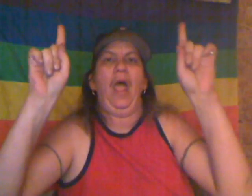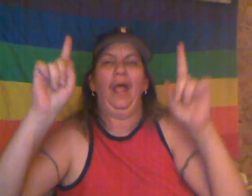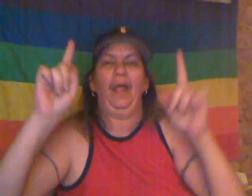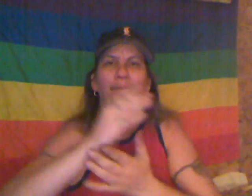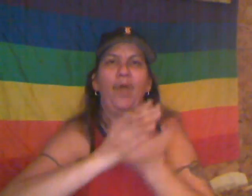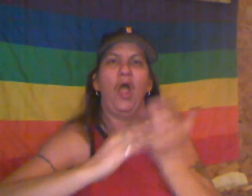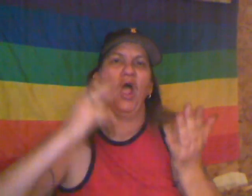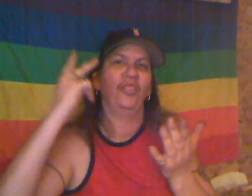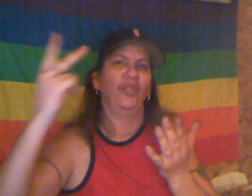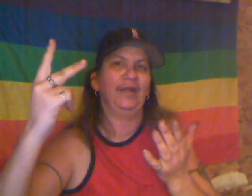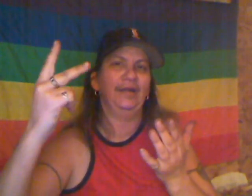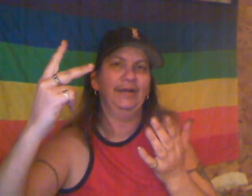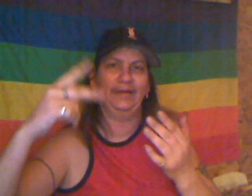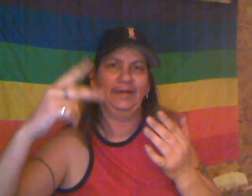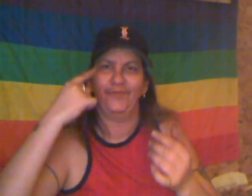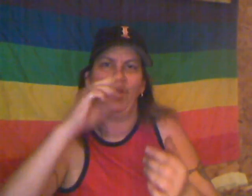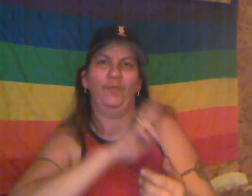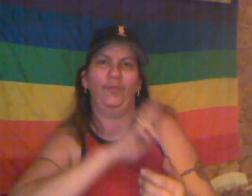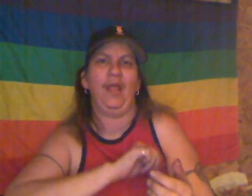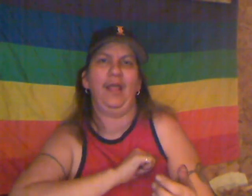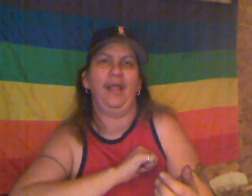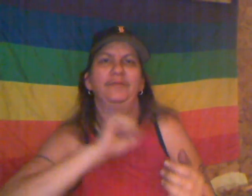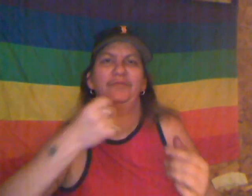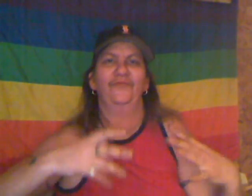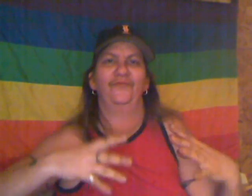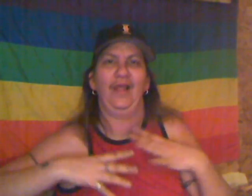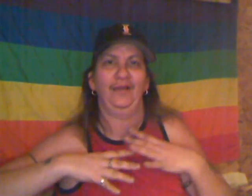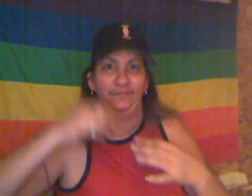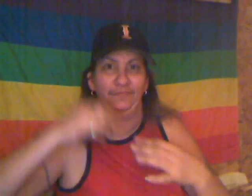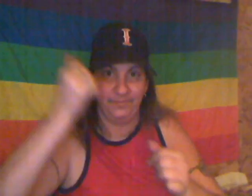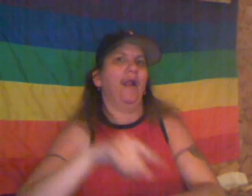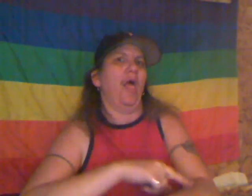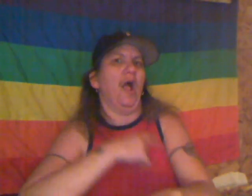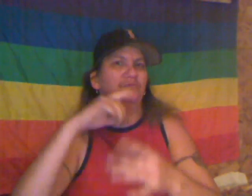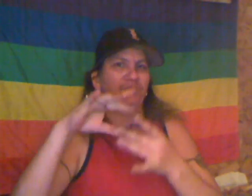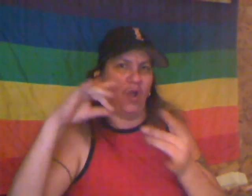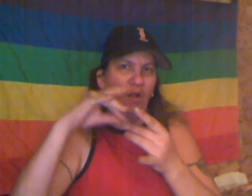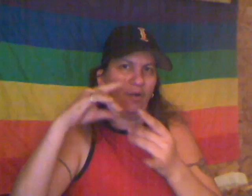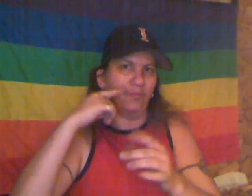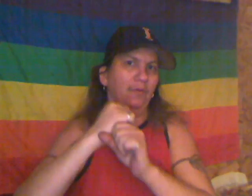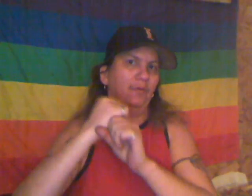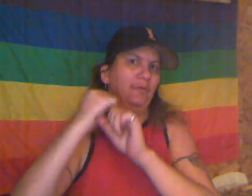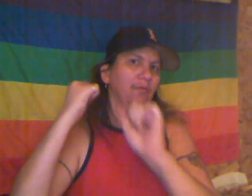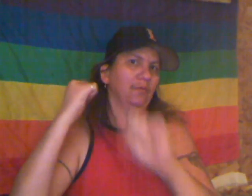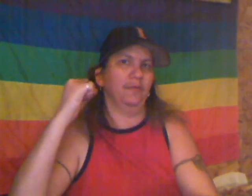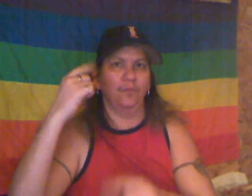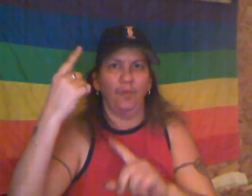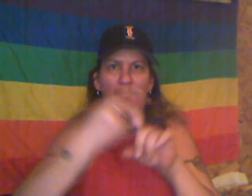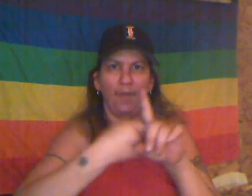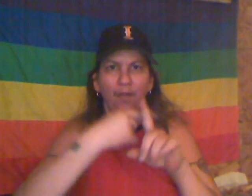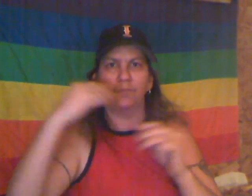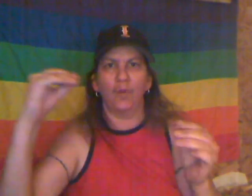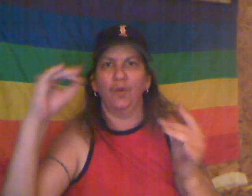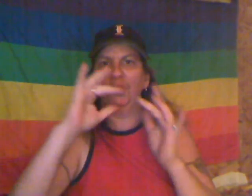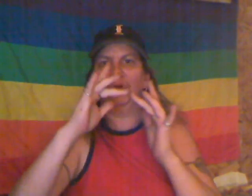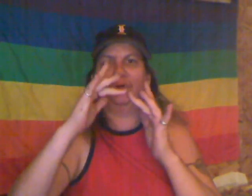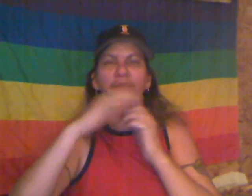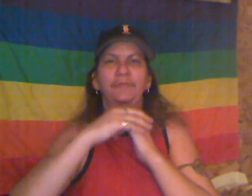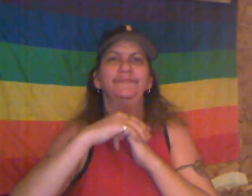Dr. Patrick. Hey, Josh. Hey, Johnny. Like this one here. To me and my untrained eyes, it's like a